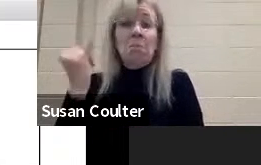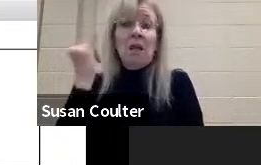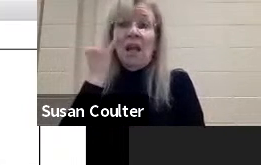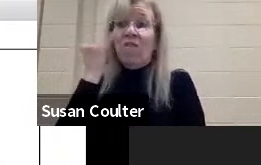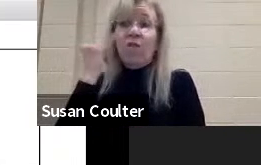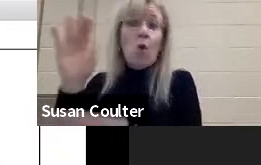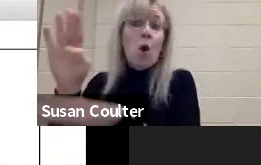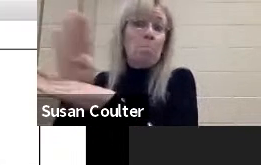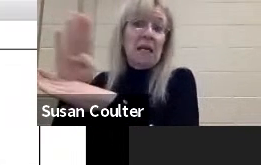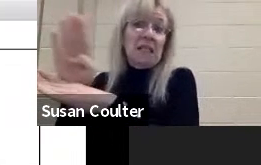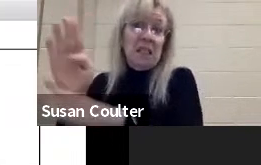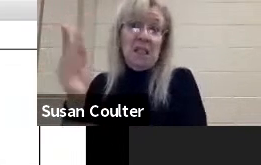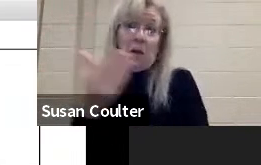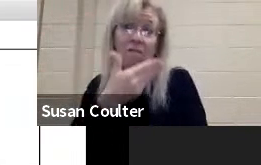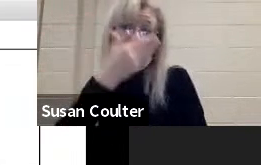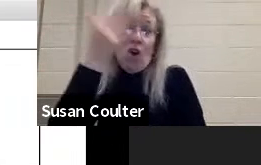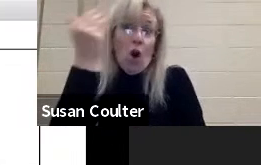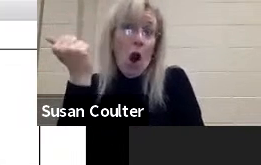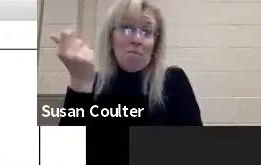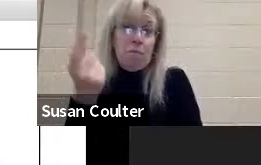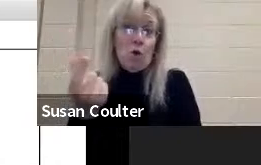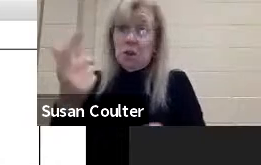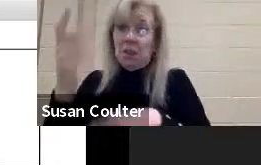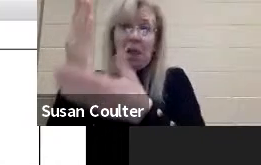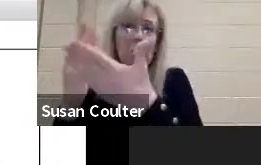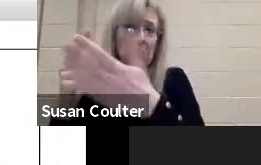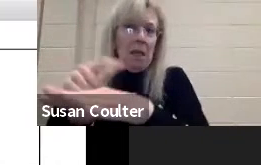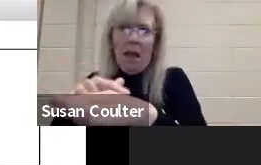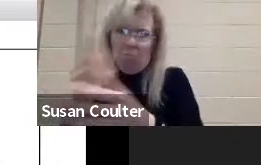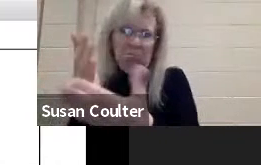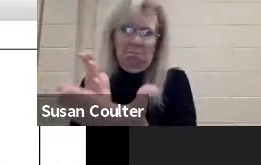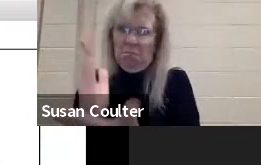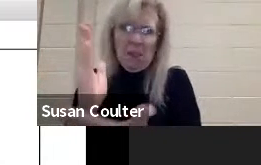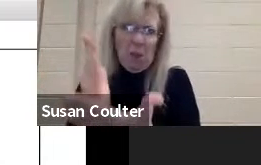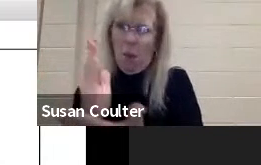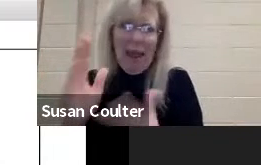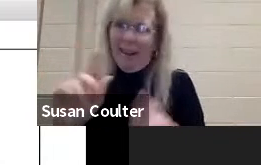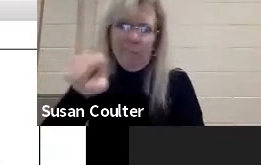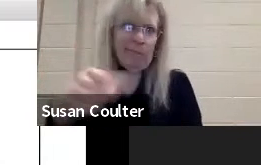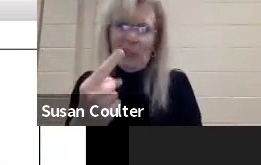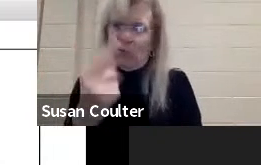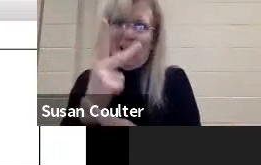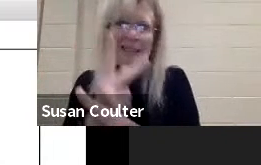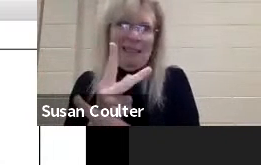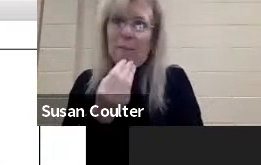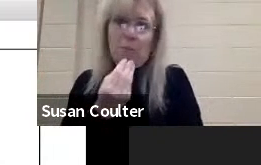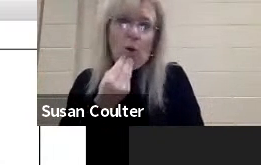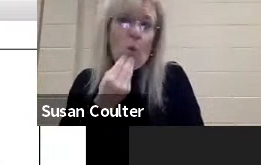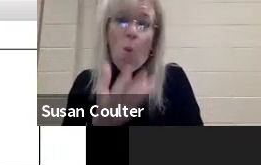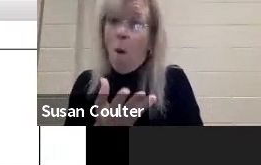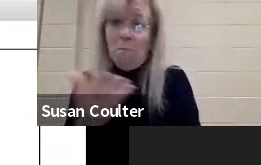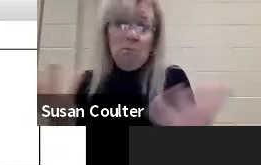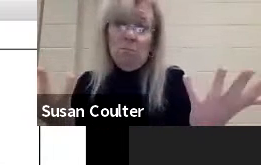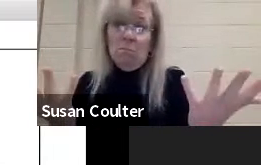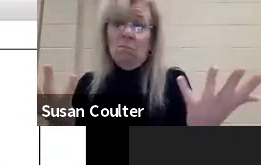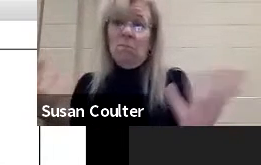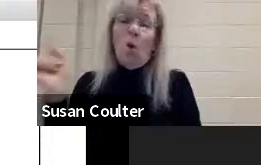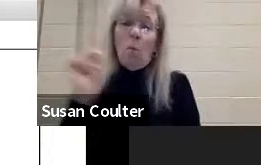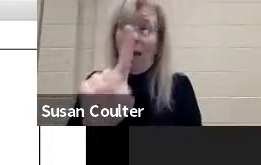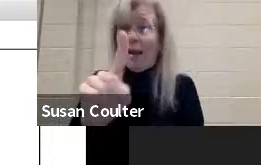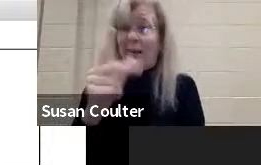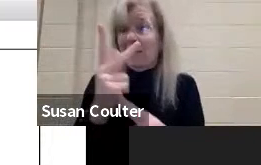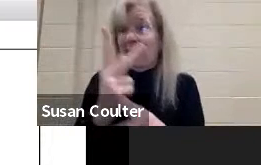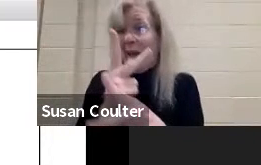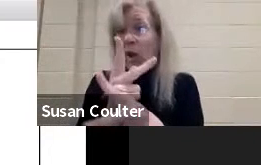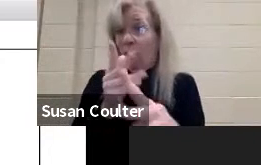warm. If you're busy or forgot for some time, it's okay. It just keeps it warm. You